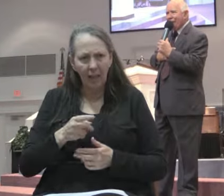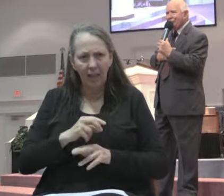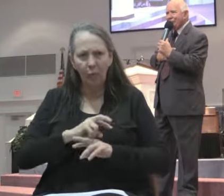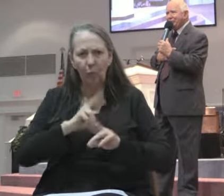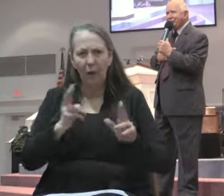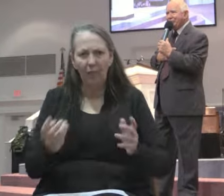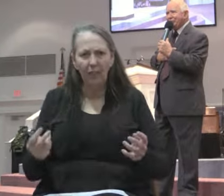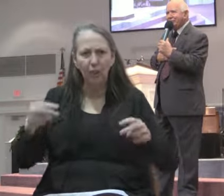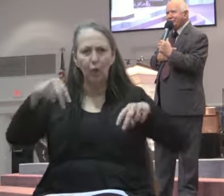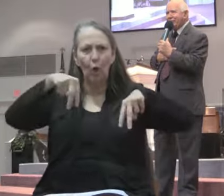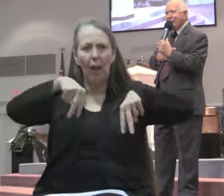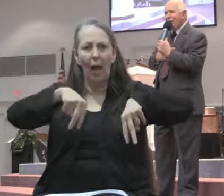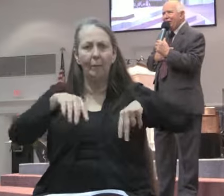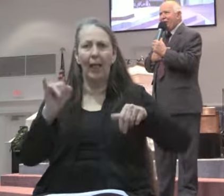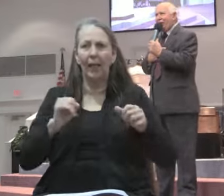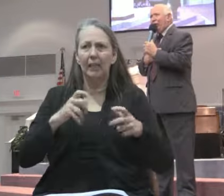ready.